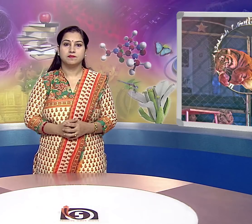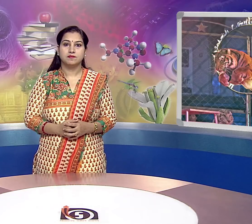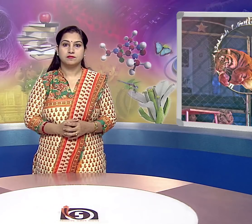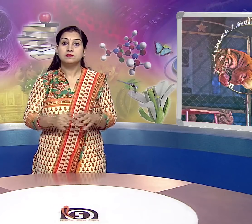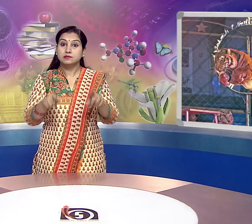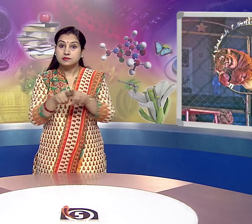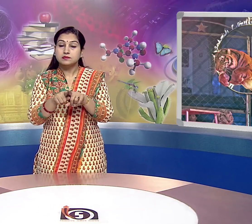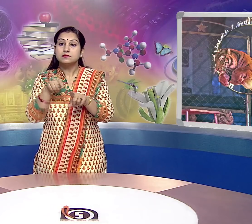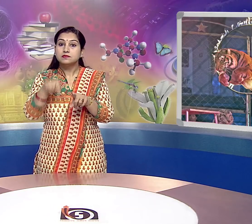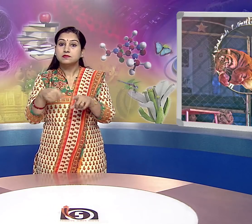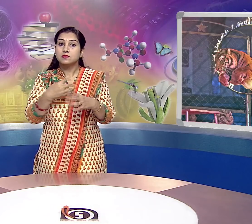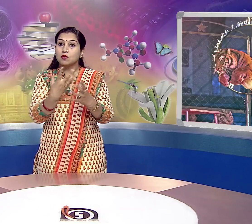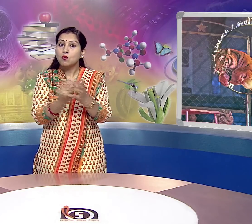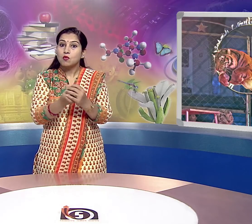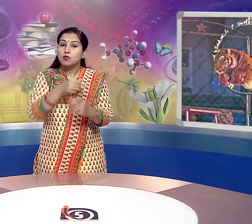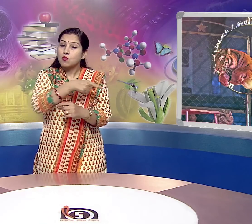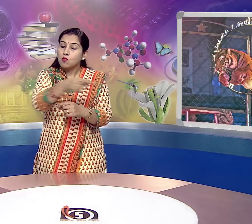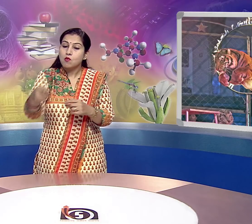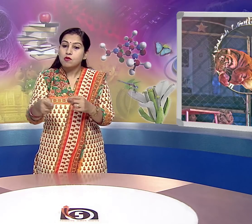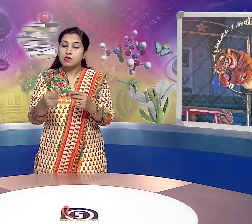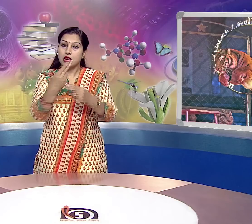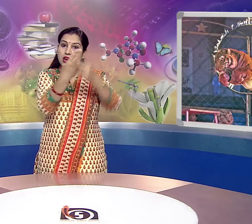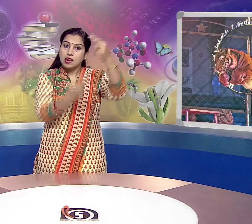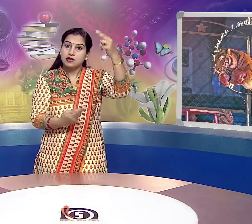and is covered over in 2 lessons.